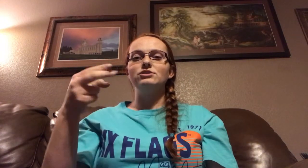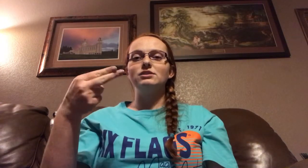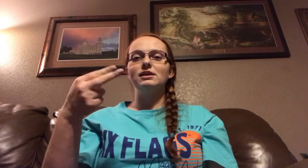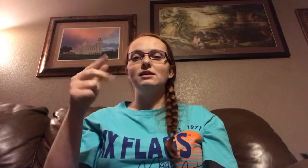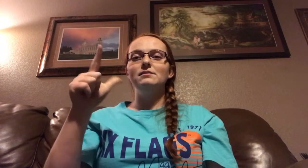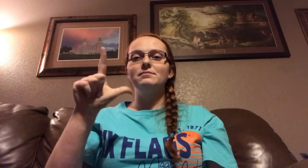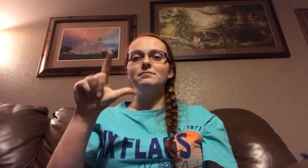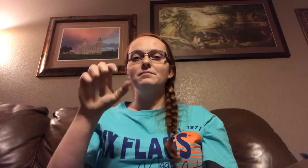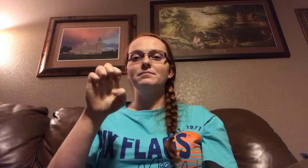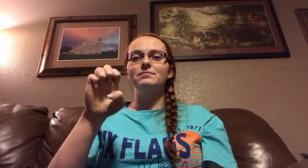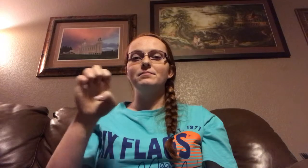Ashley